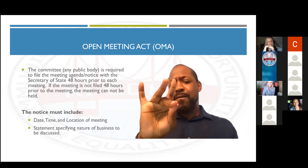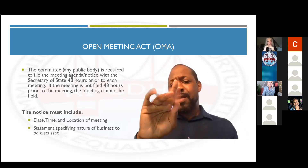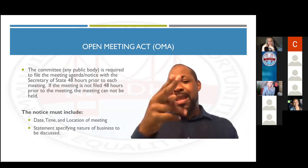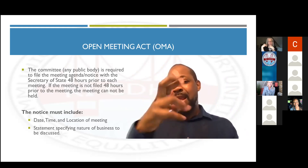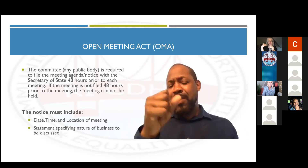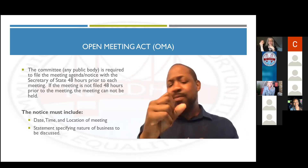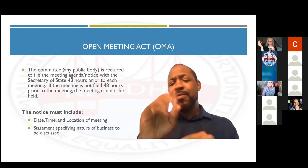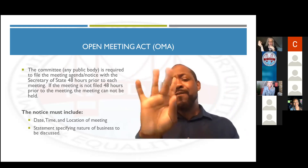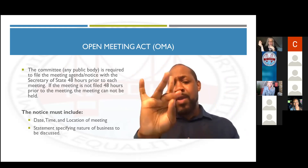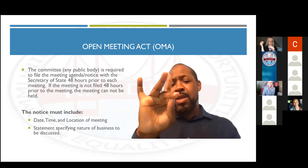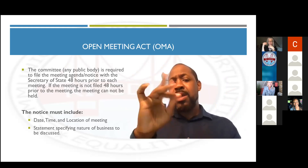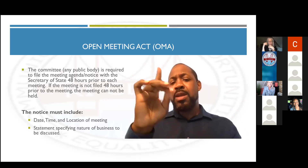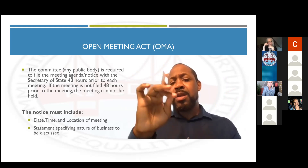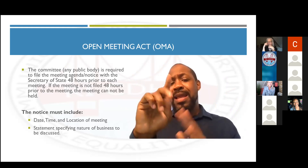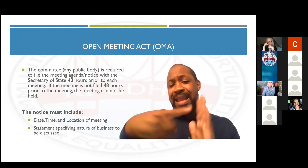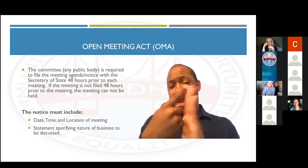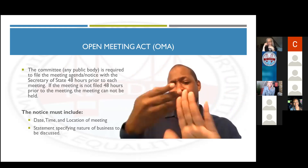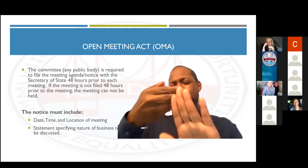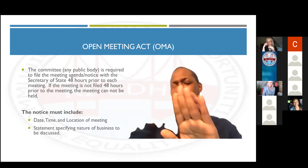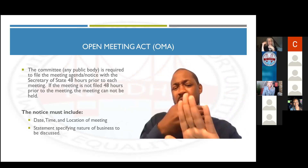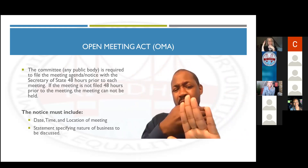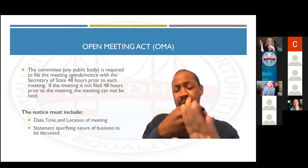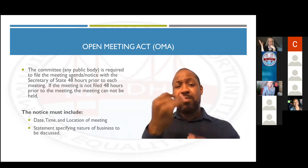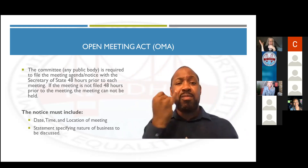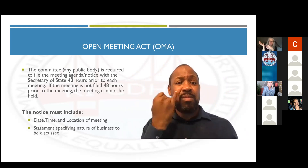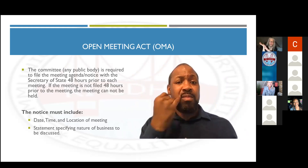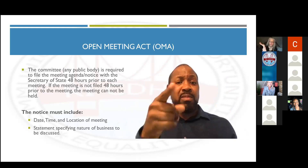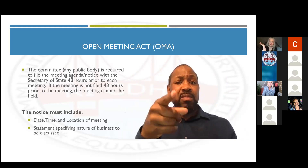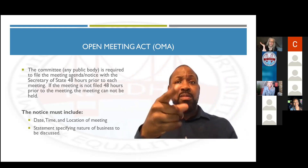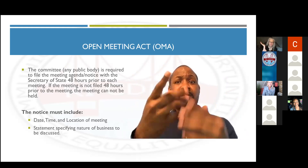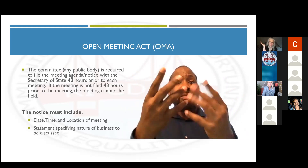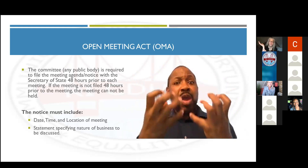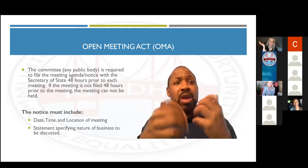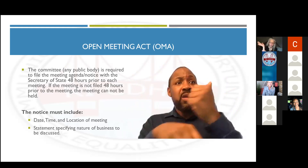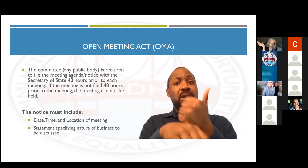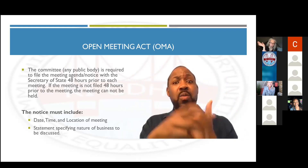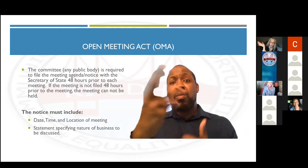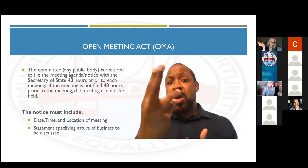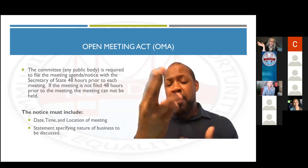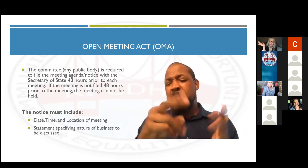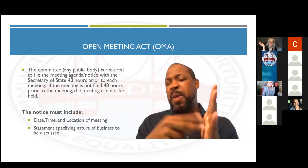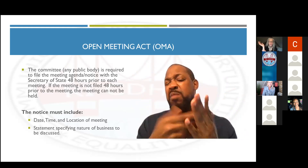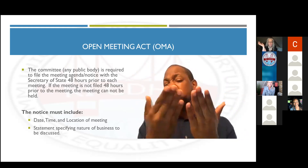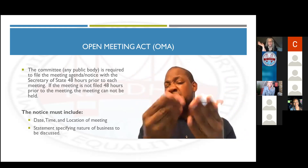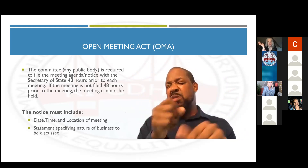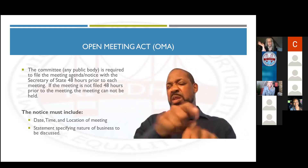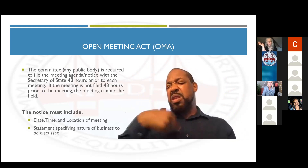is enough in advance that you can give, that the date is enough in the future that you can give advance notice 48